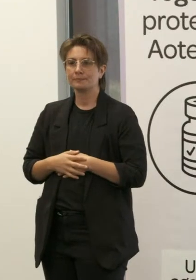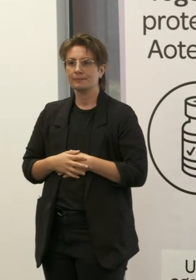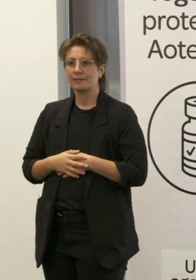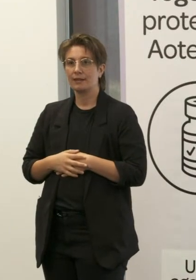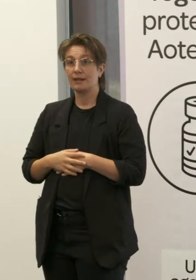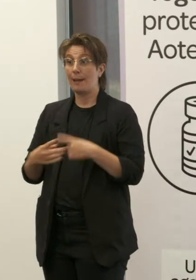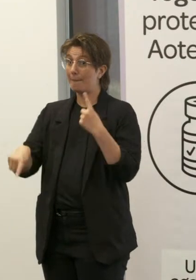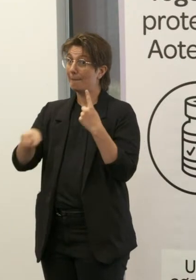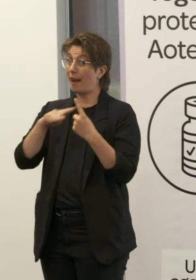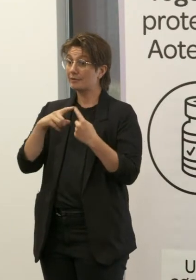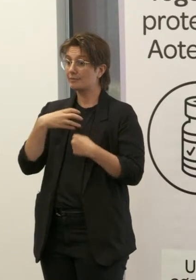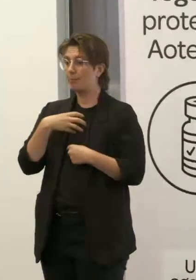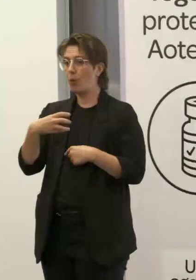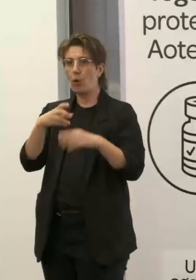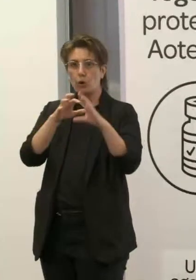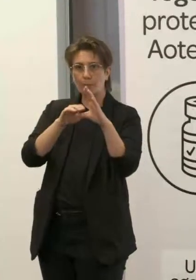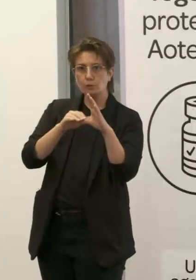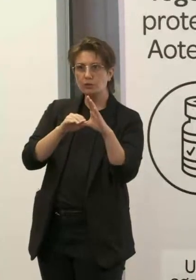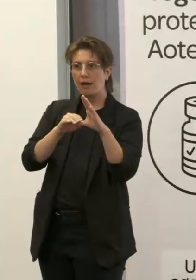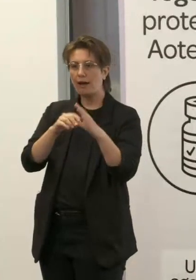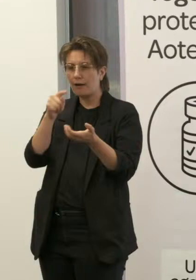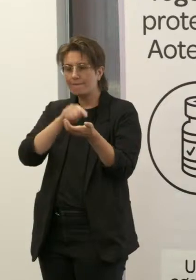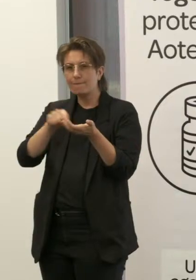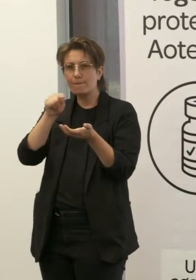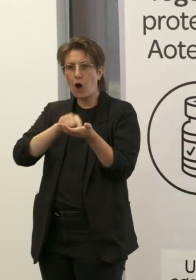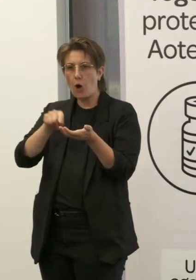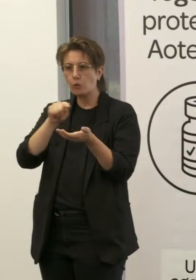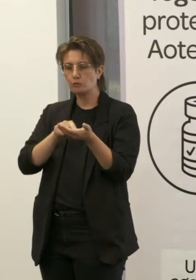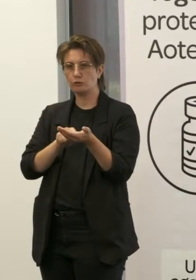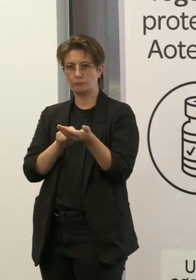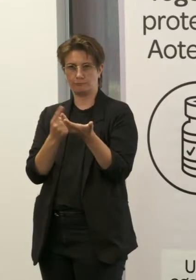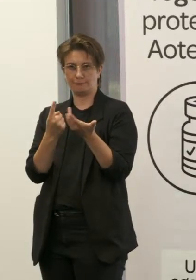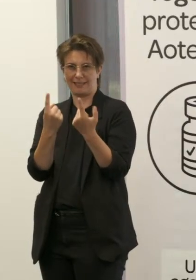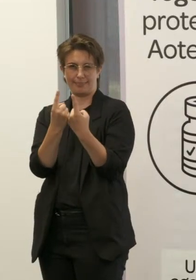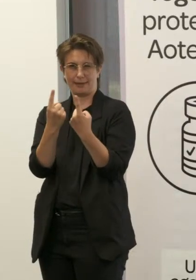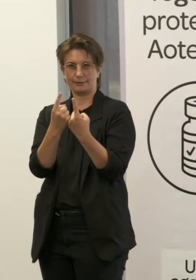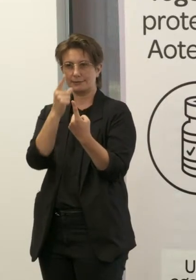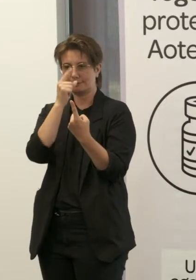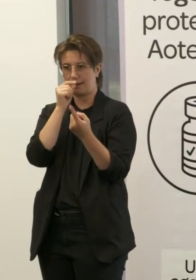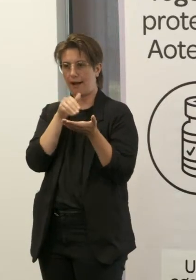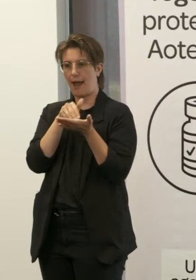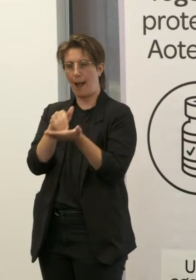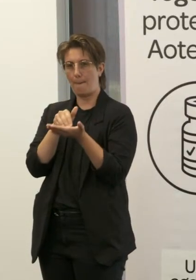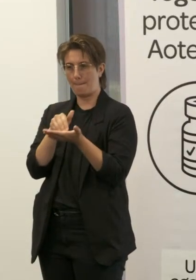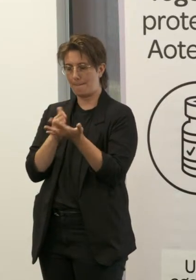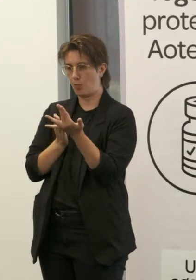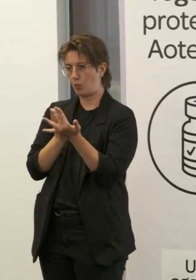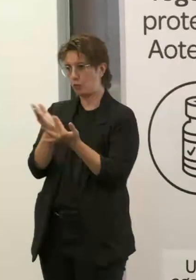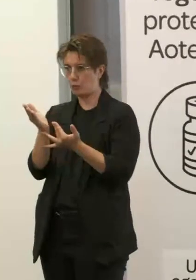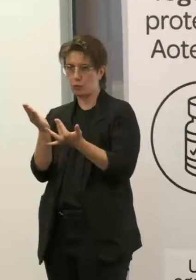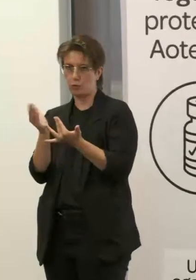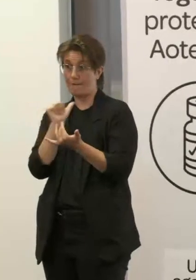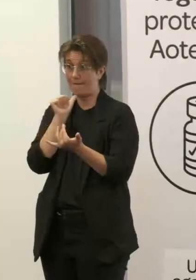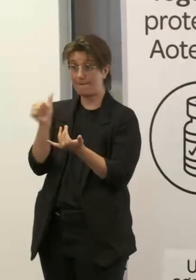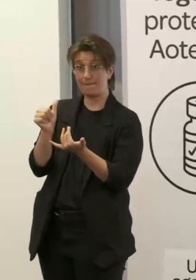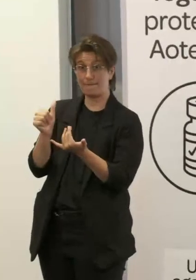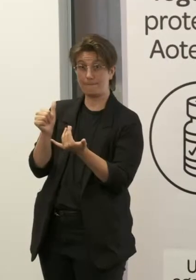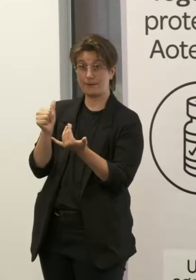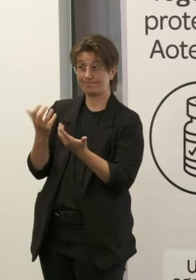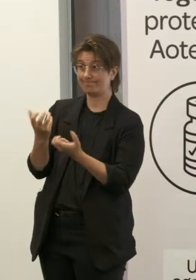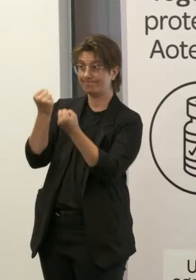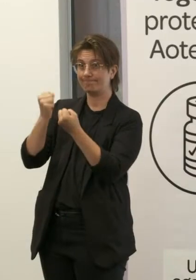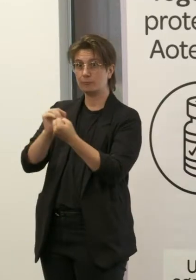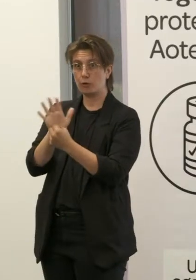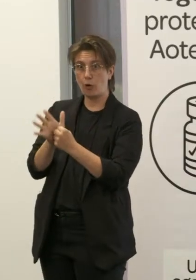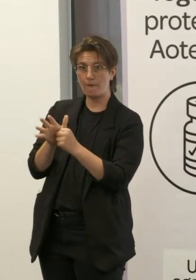those are coming on stream and what they will deliver during the discussion today. So just